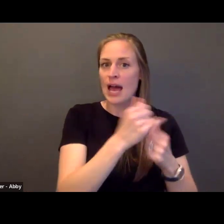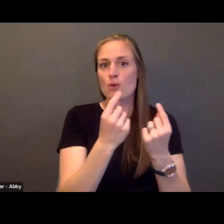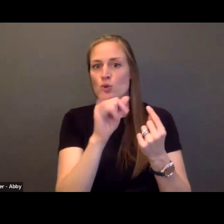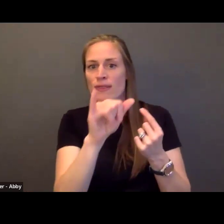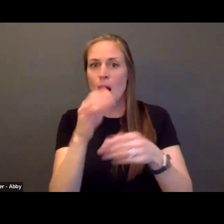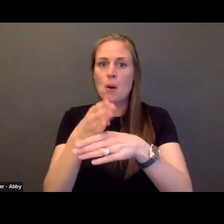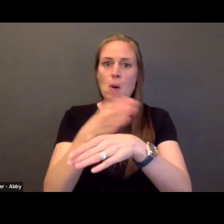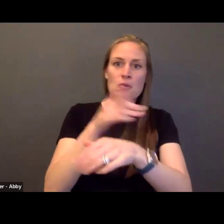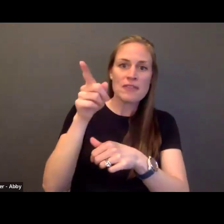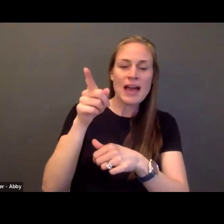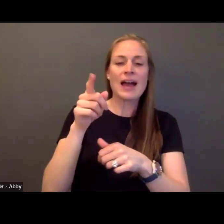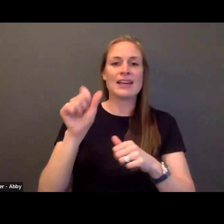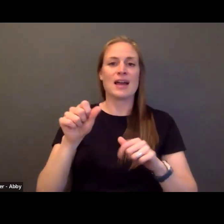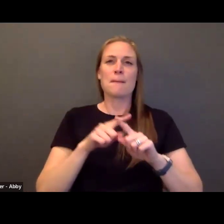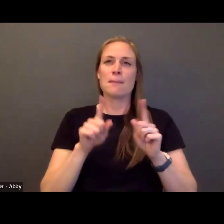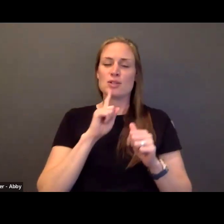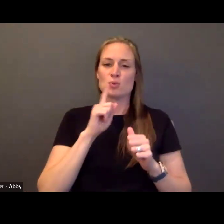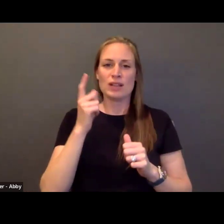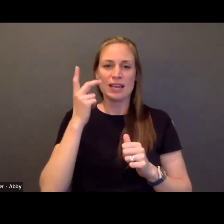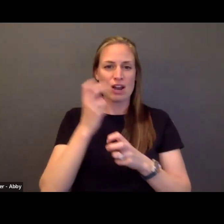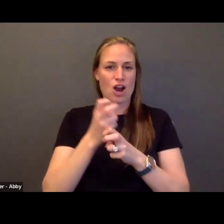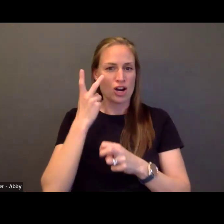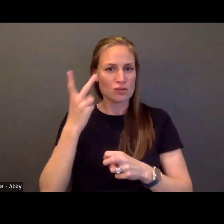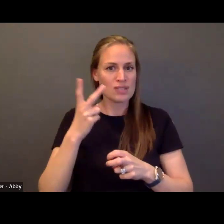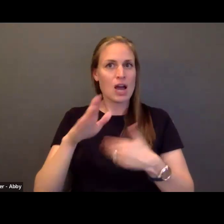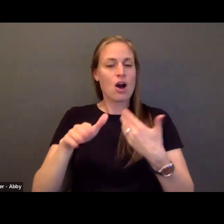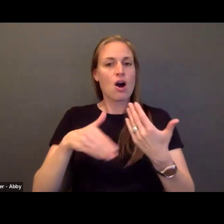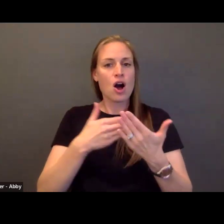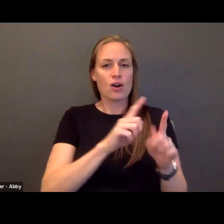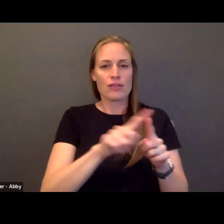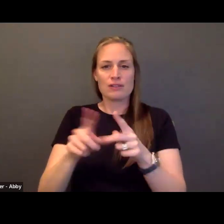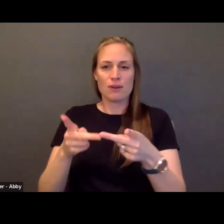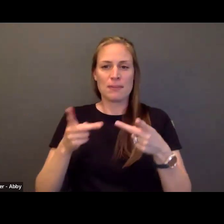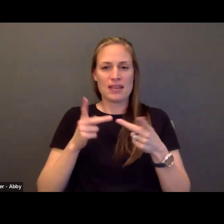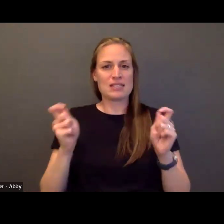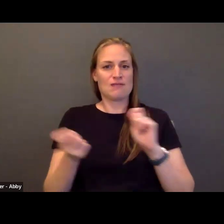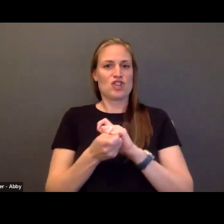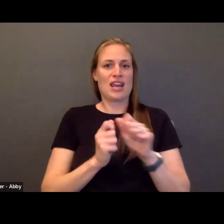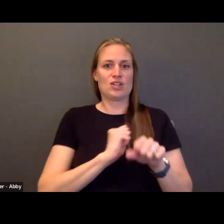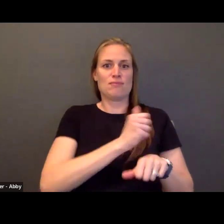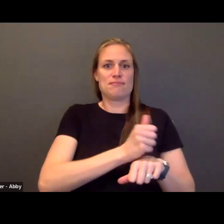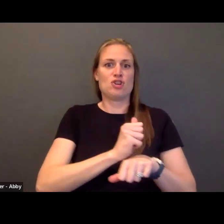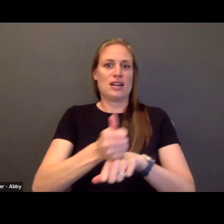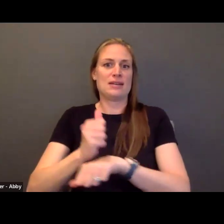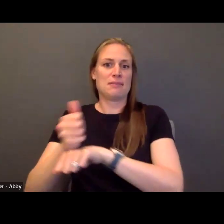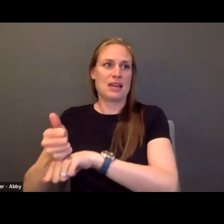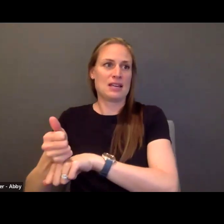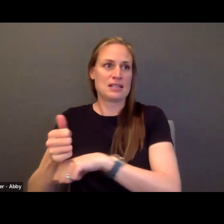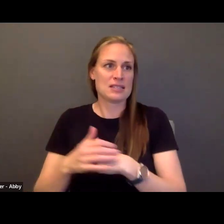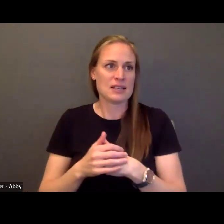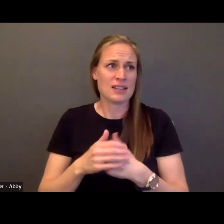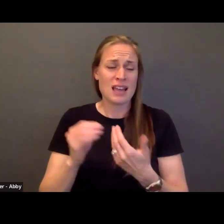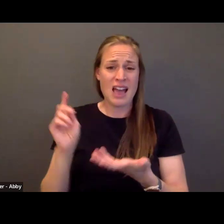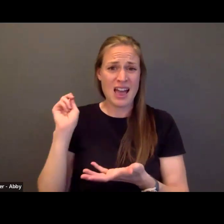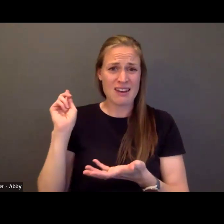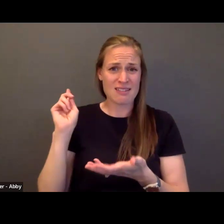But it's hard to see all of the wheels of change that we're putting into place. And honestly, there's like 100 things